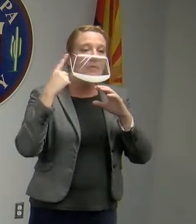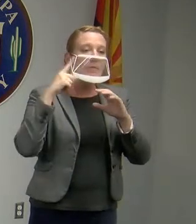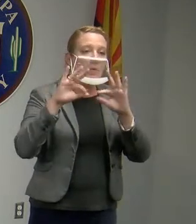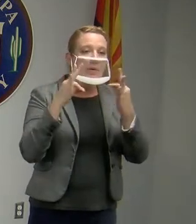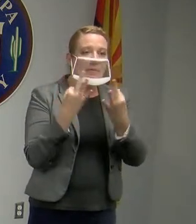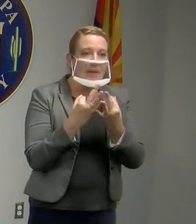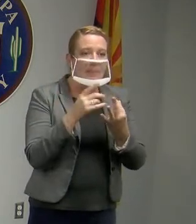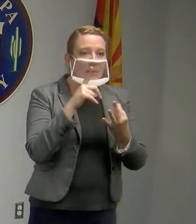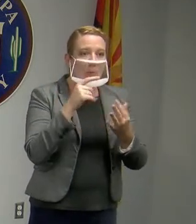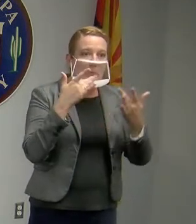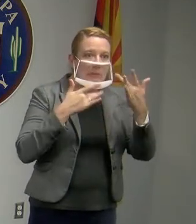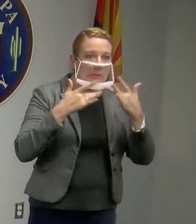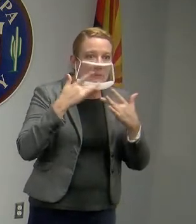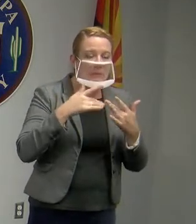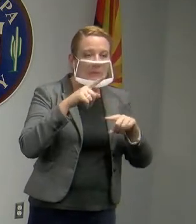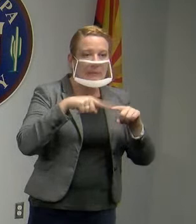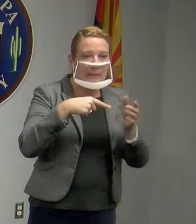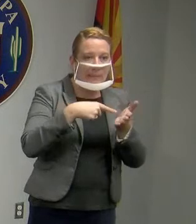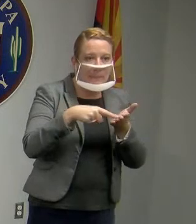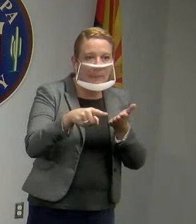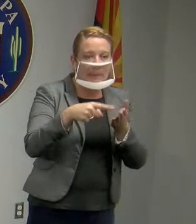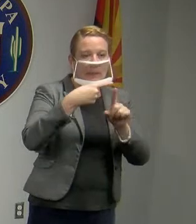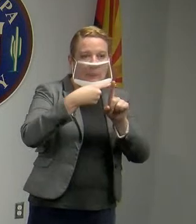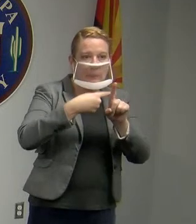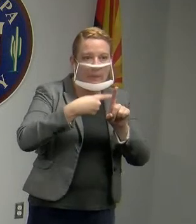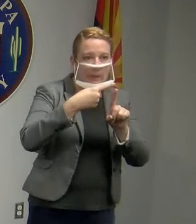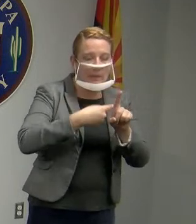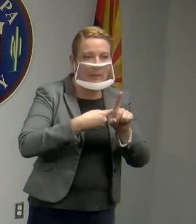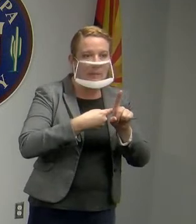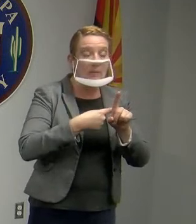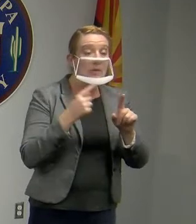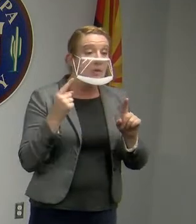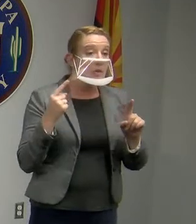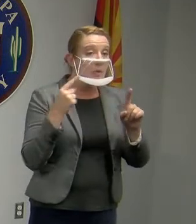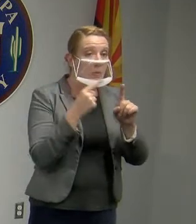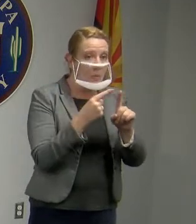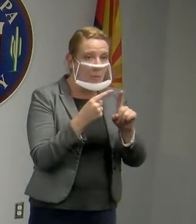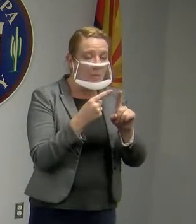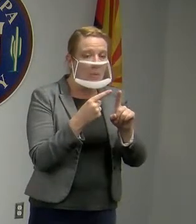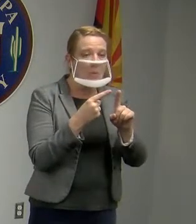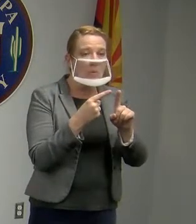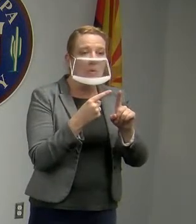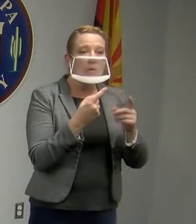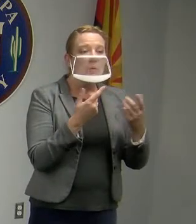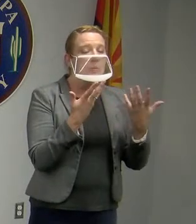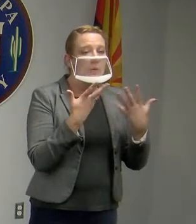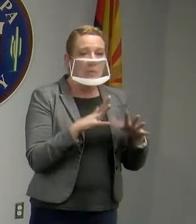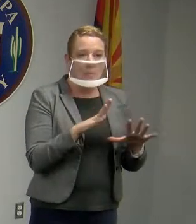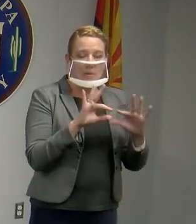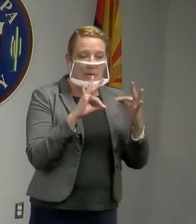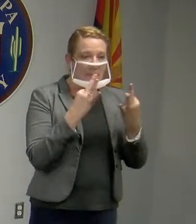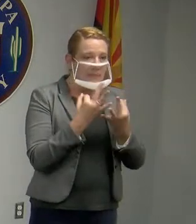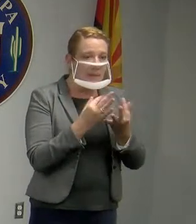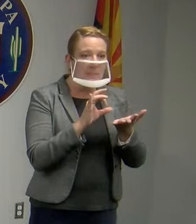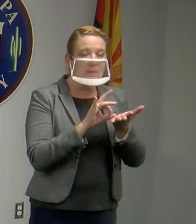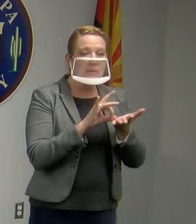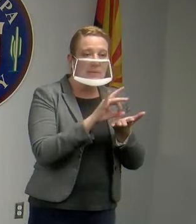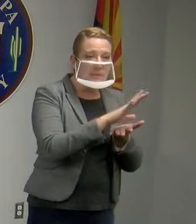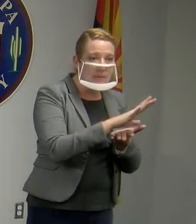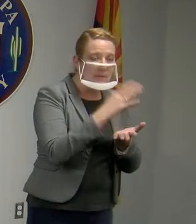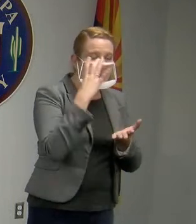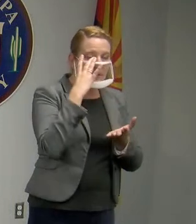hardship due to COVID-19. The goal is to minimize any disruption of families and their households,